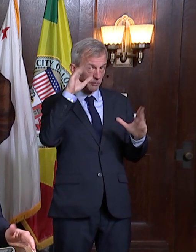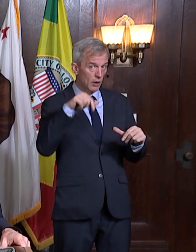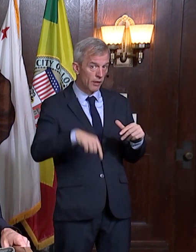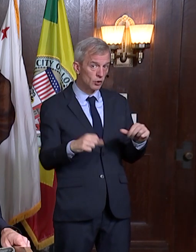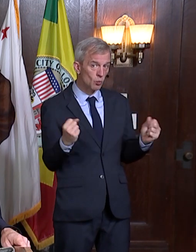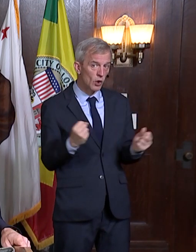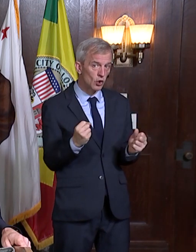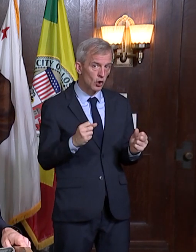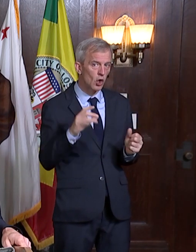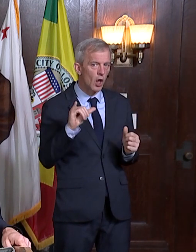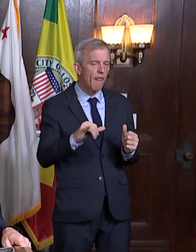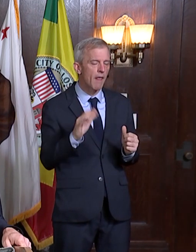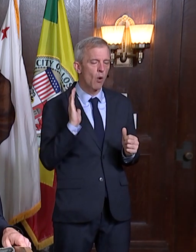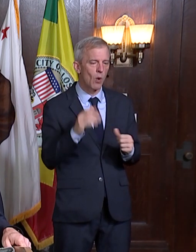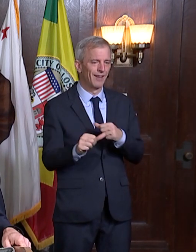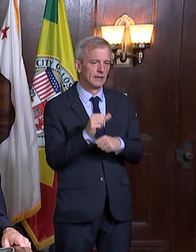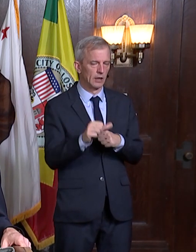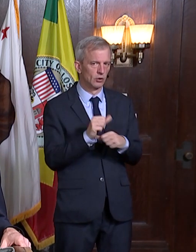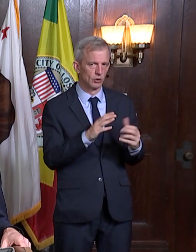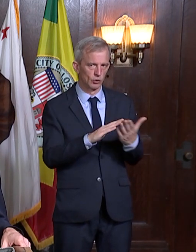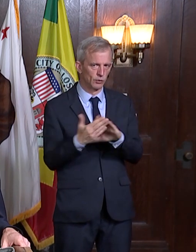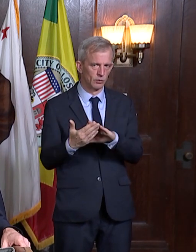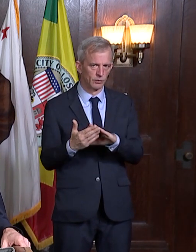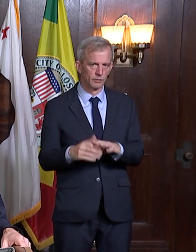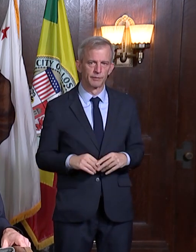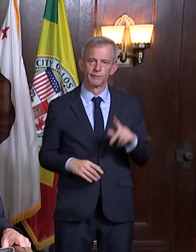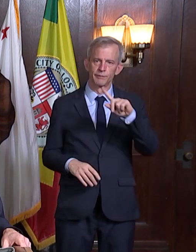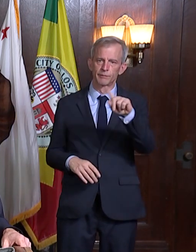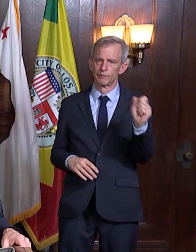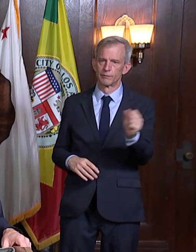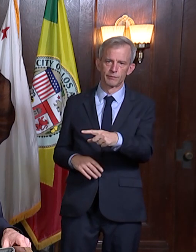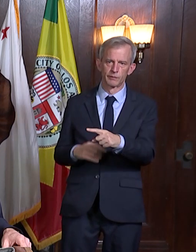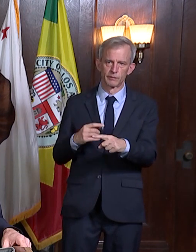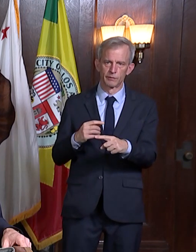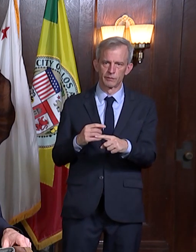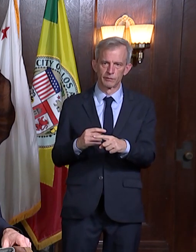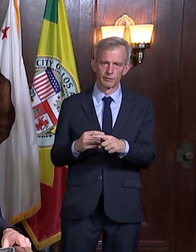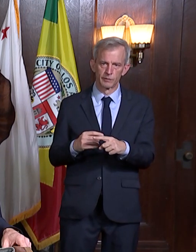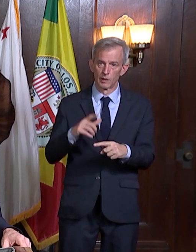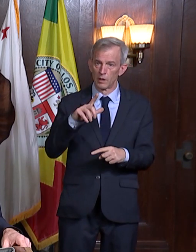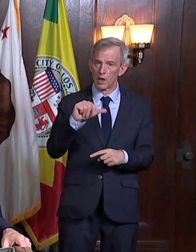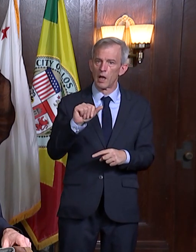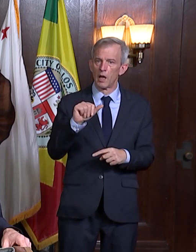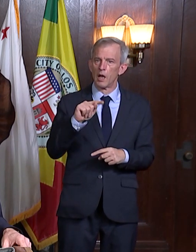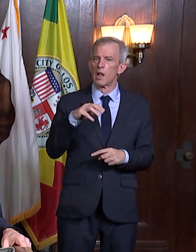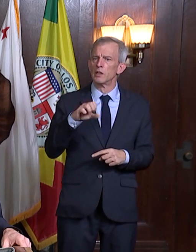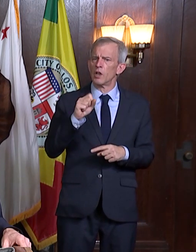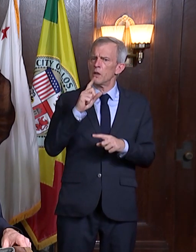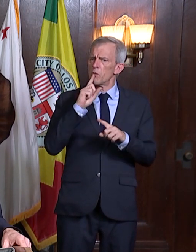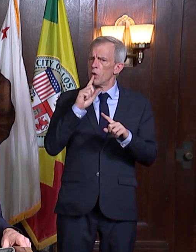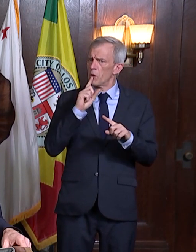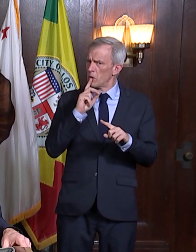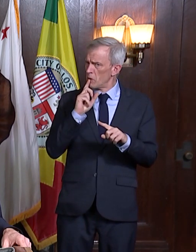something that endangers our communities. Question from John Peltz with Knock LA. LA Times reported that